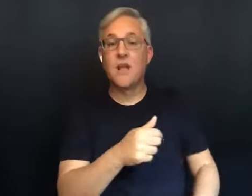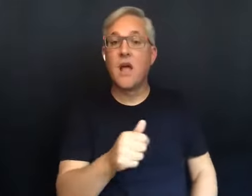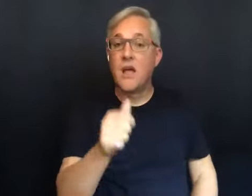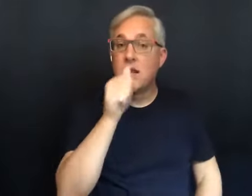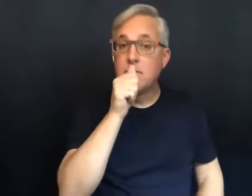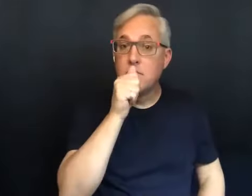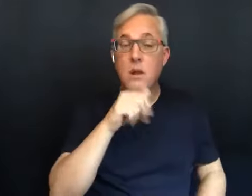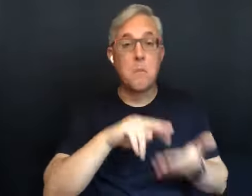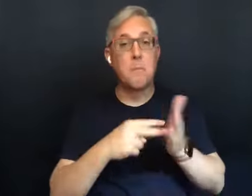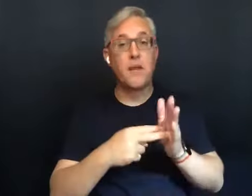Anonymity is more than